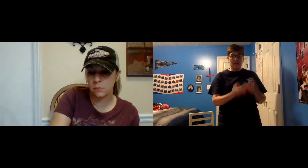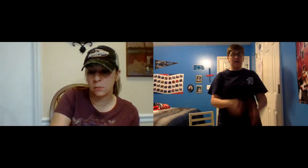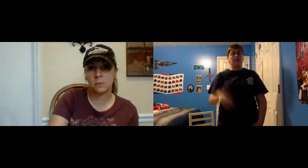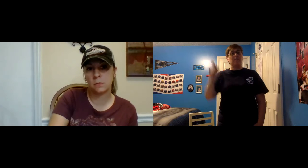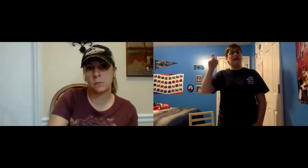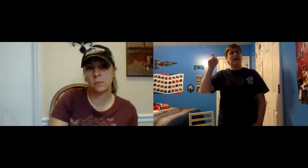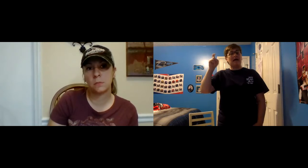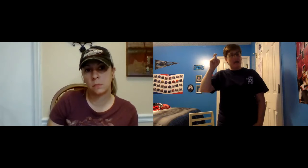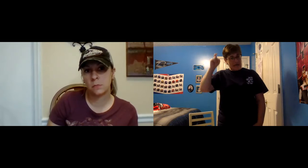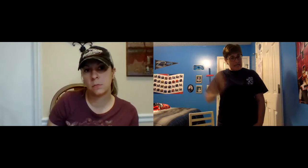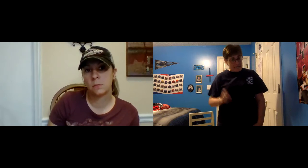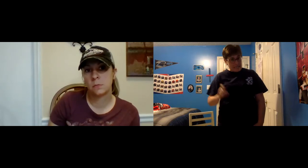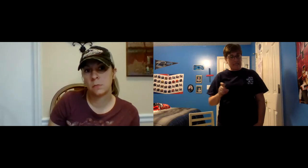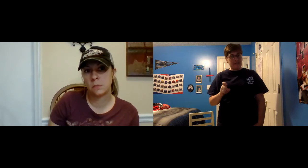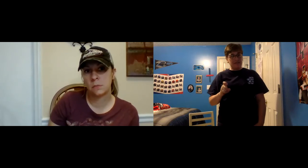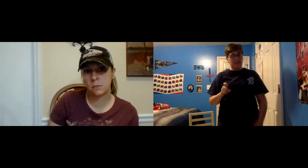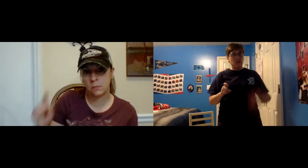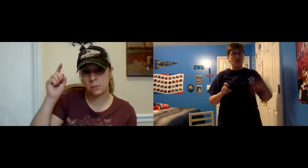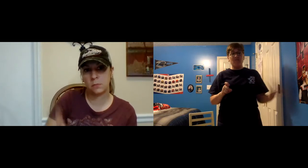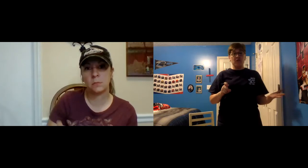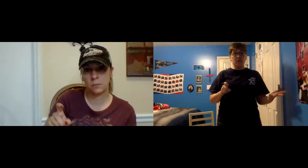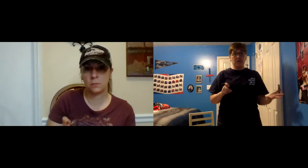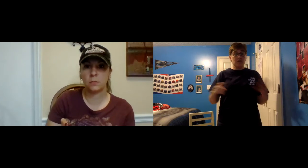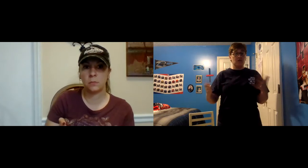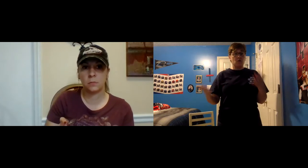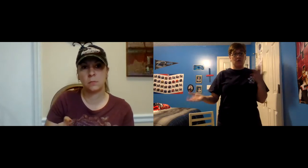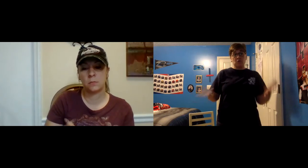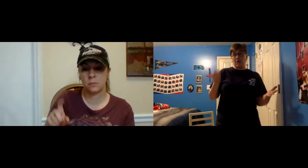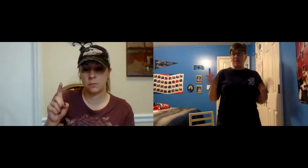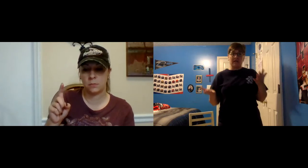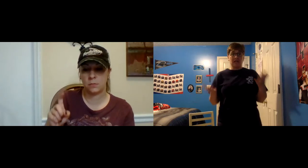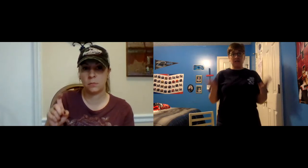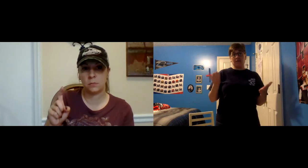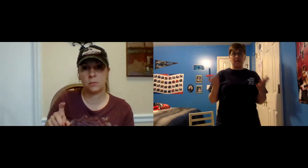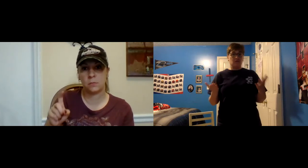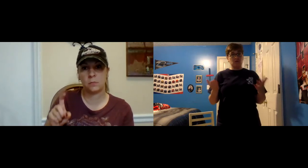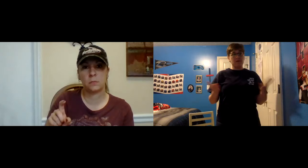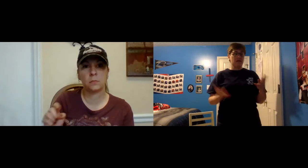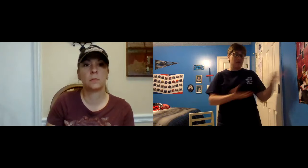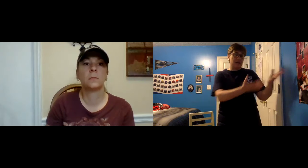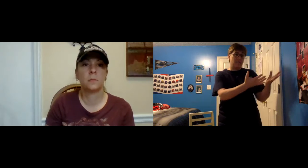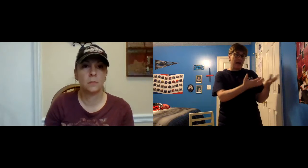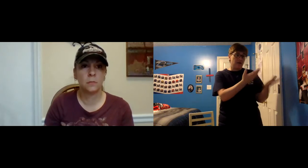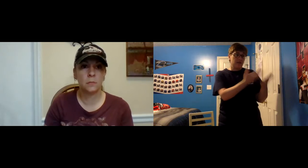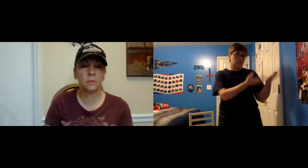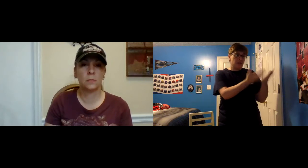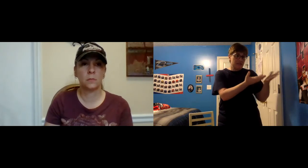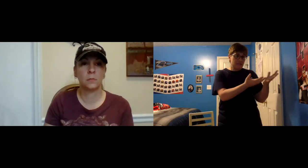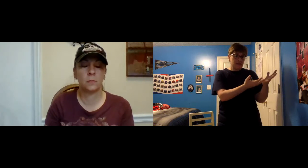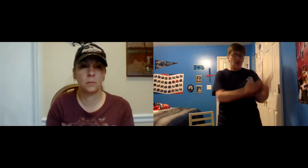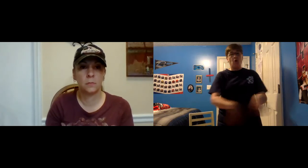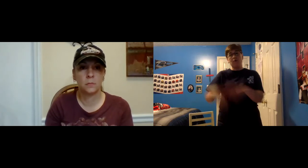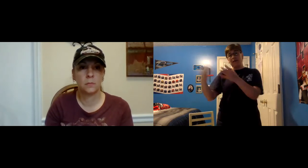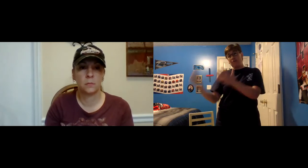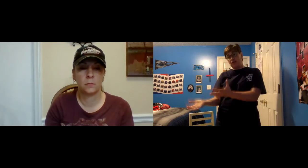Christmas, but I need, food. So which one am I gonna do? Am I gonna buy all these